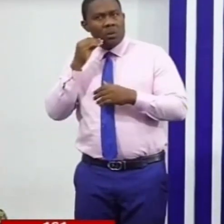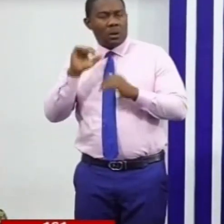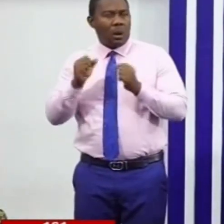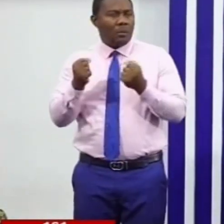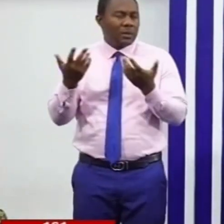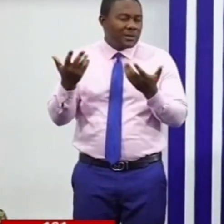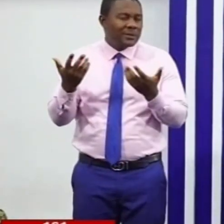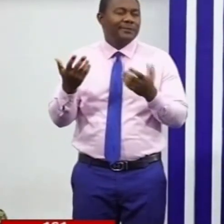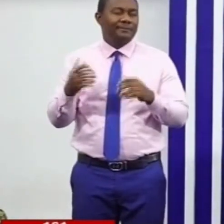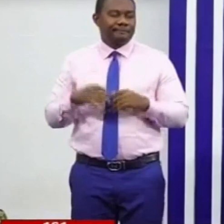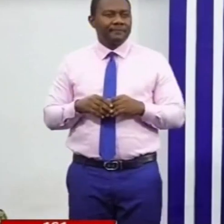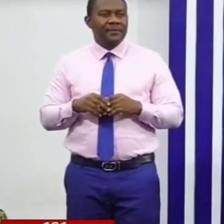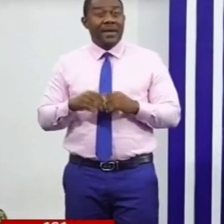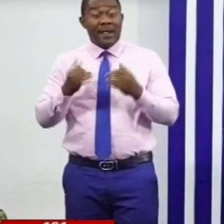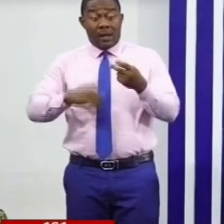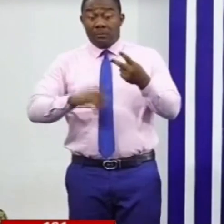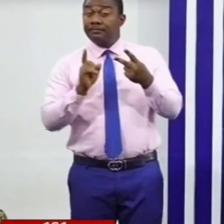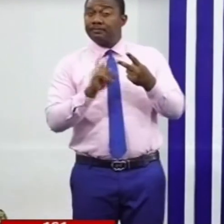home.